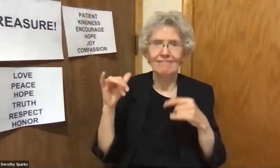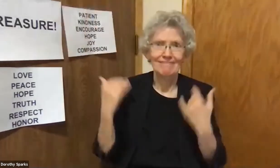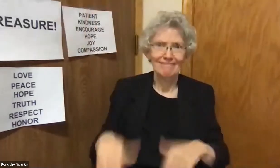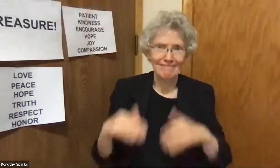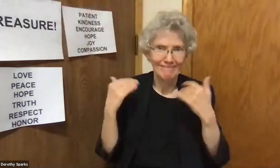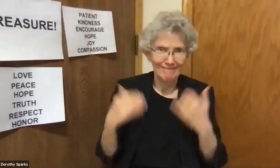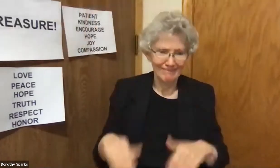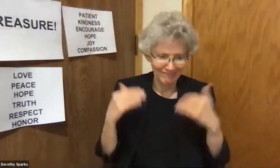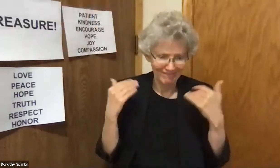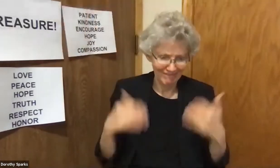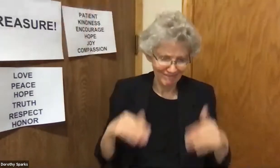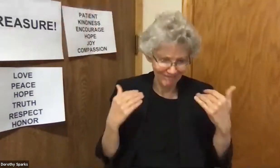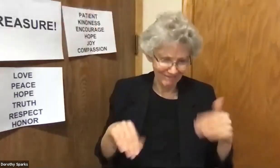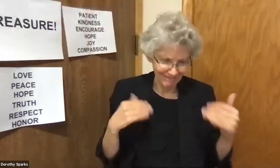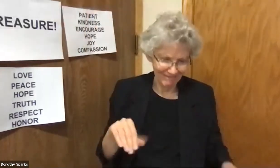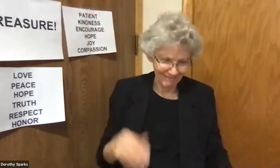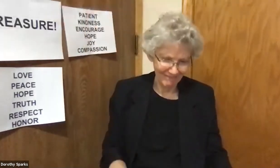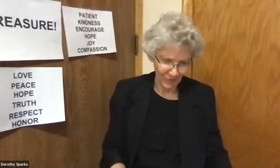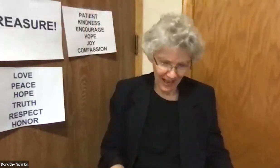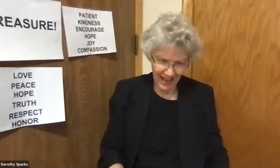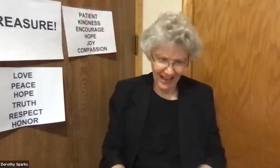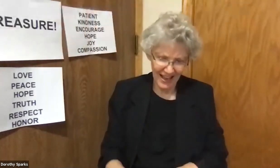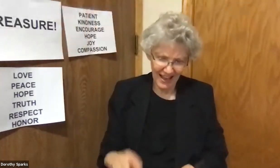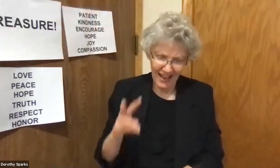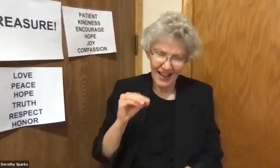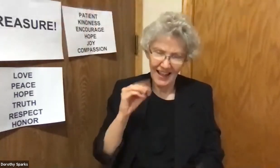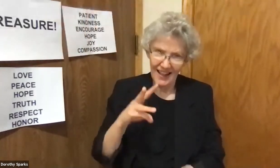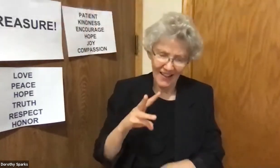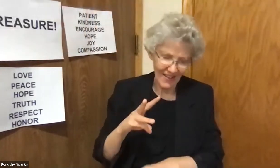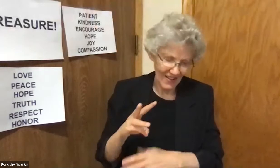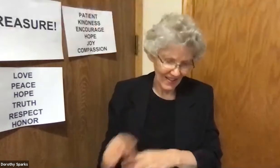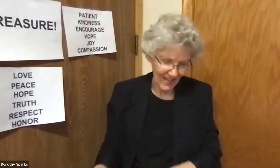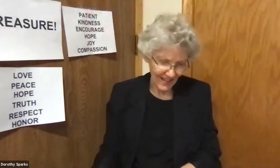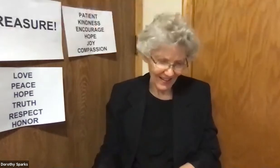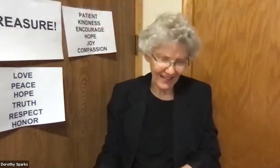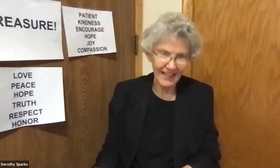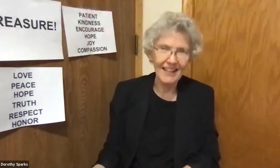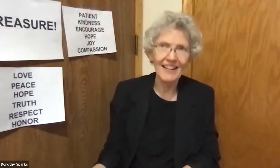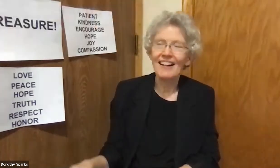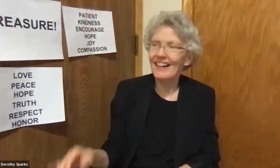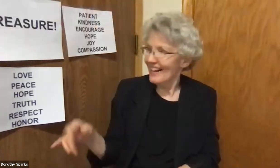its value. His love is with us eternally.